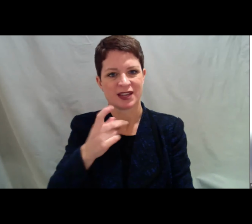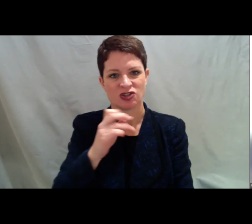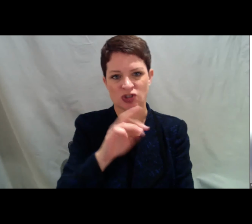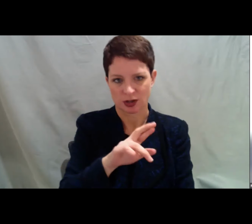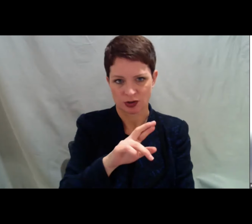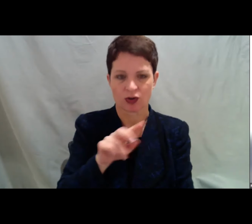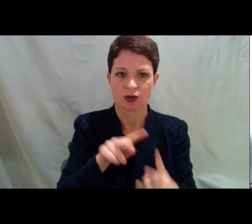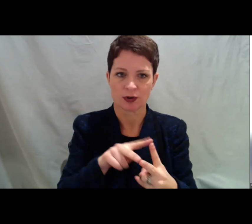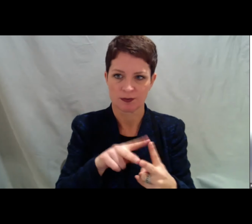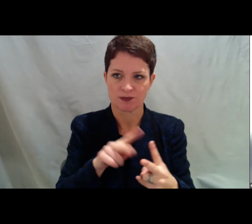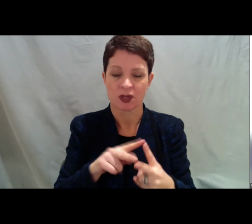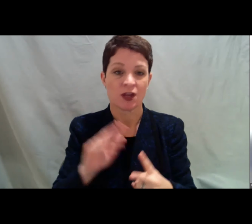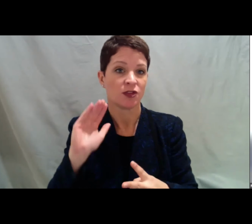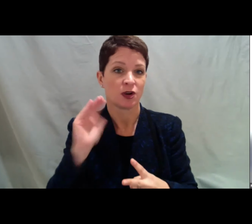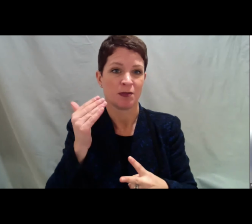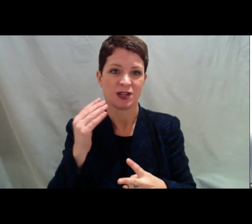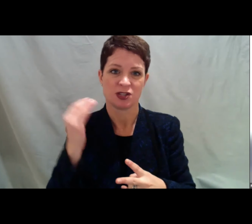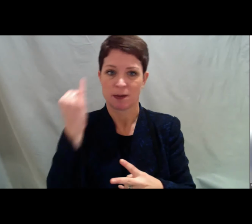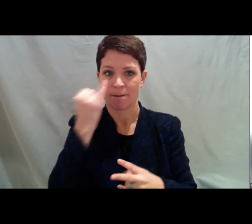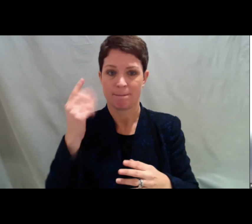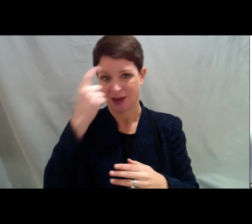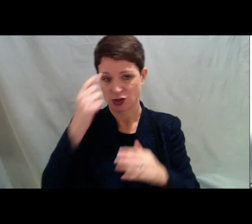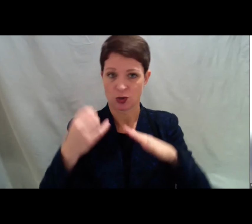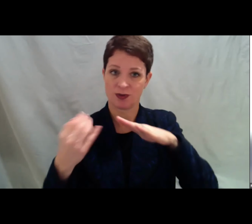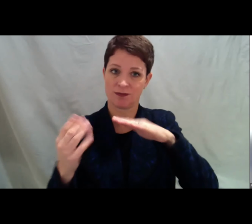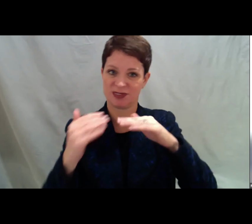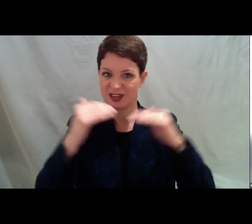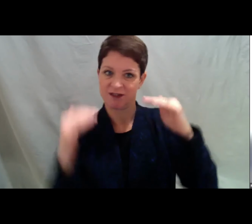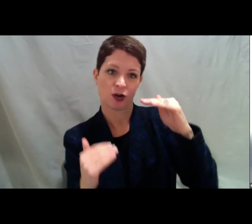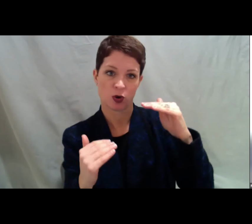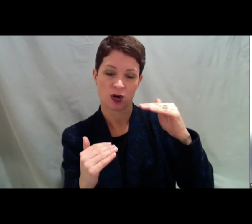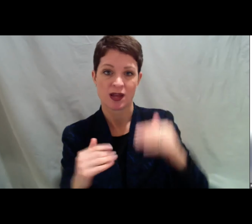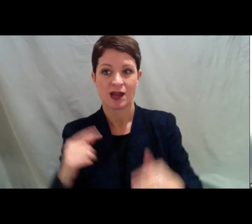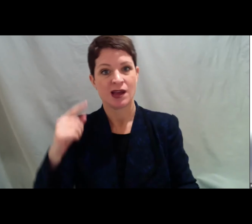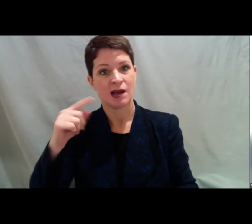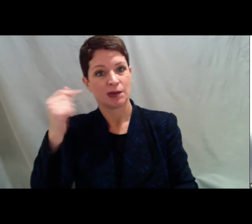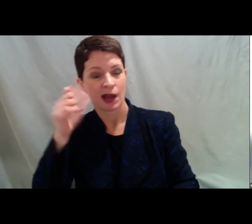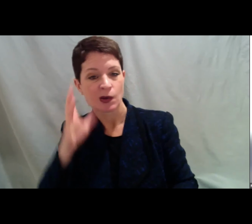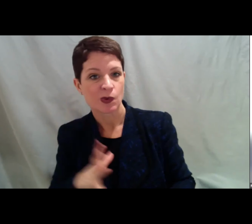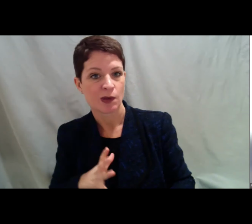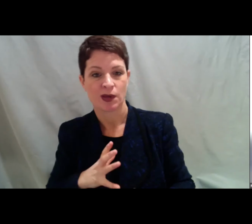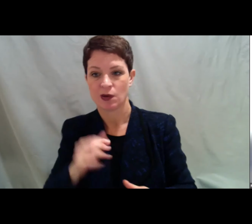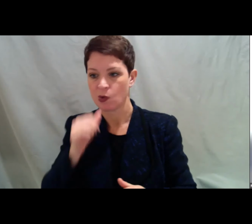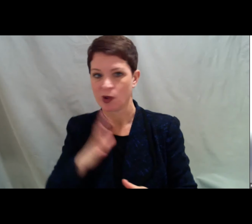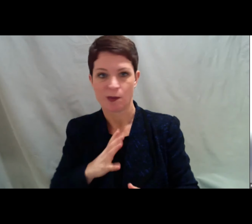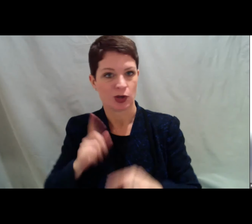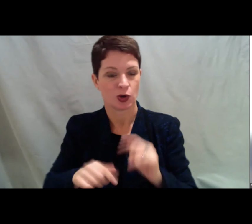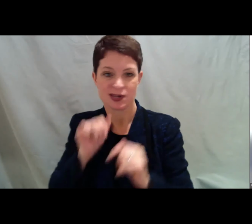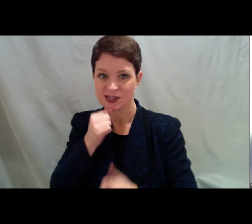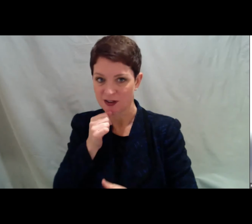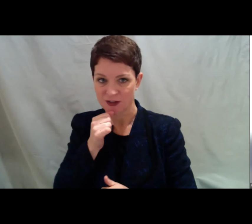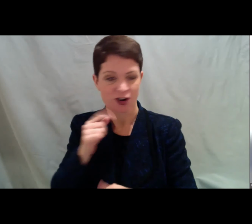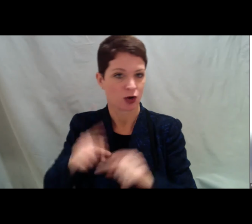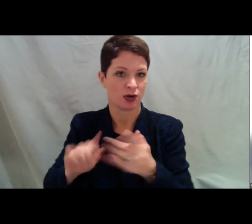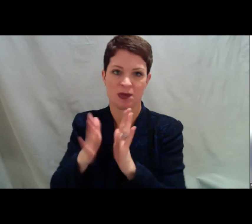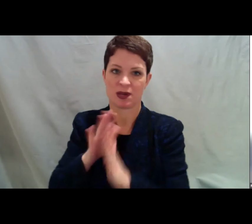Their alleged mental inferiority meant that Black Americans and women were unfit for suffrage and full political